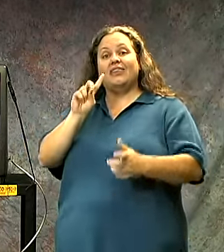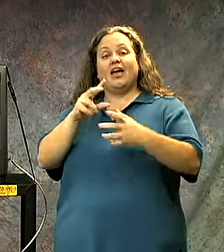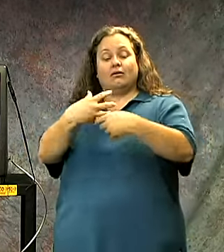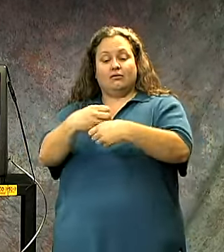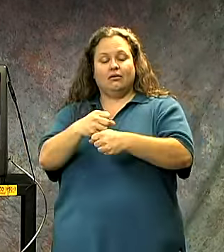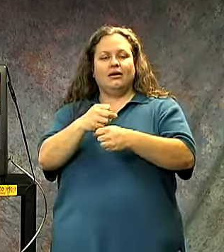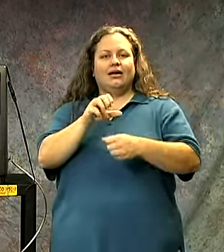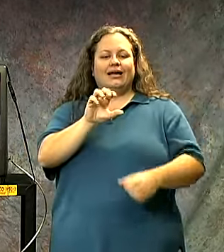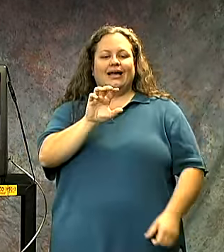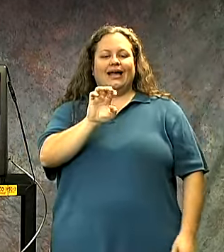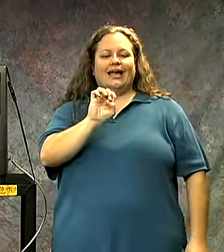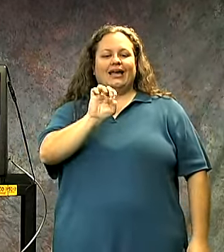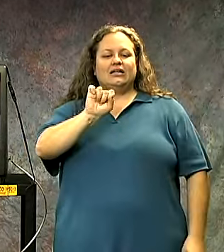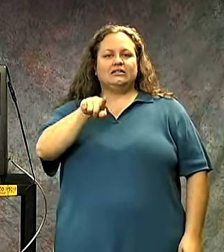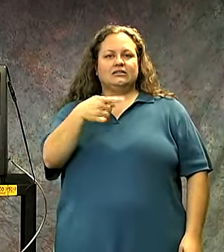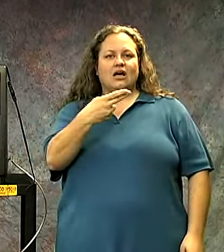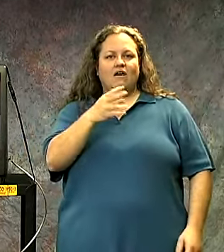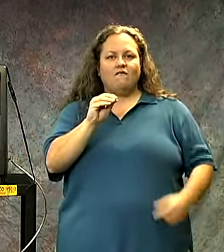for